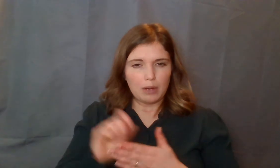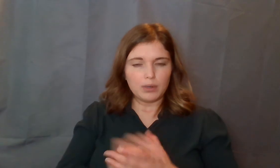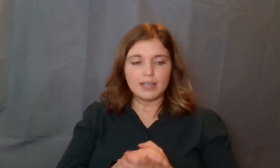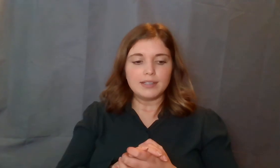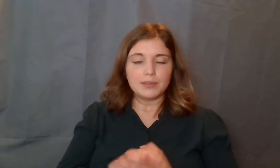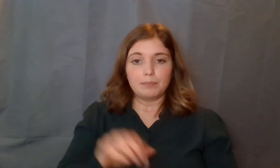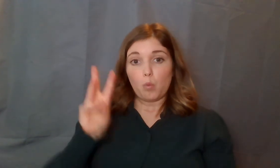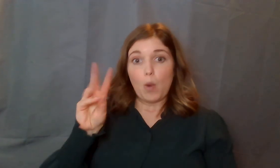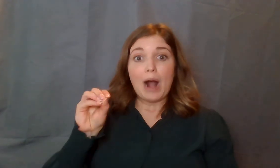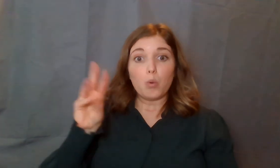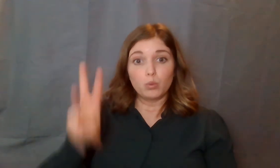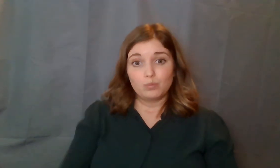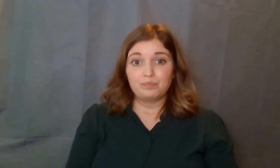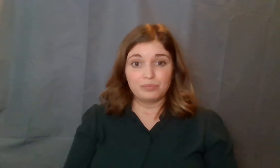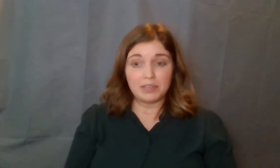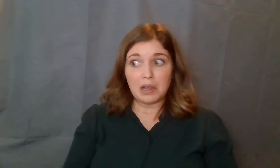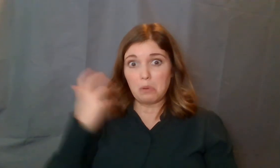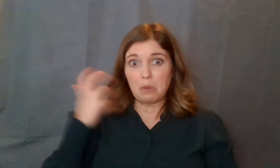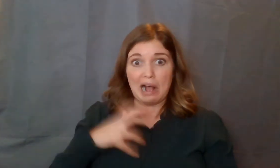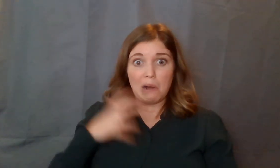out, is wow. Like, oh wow.